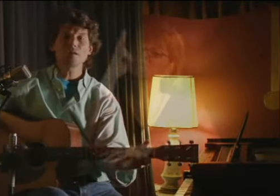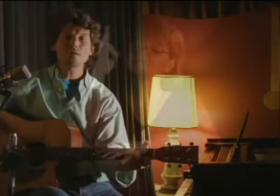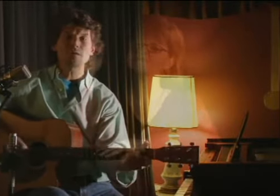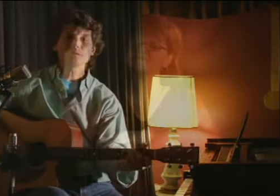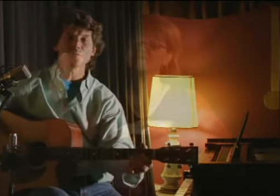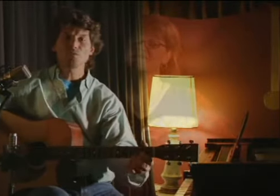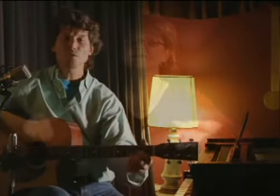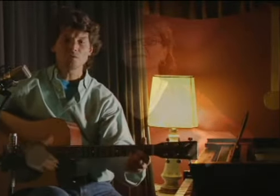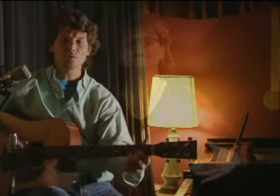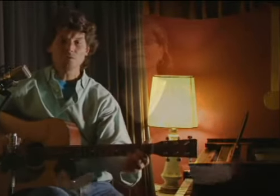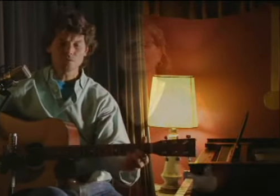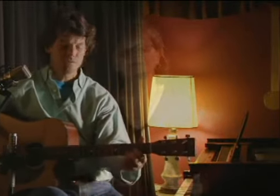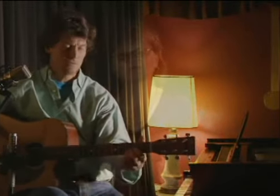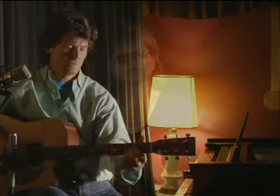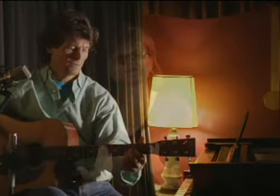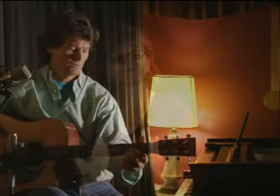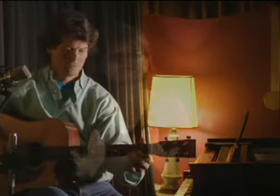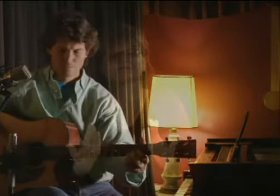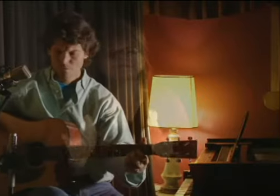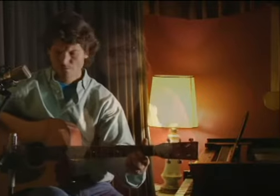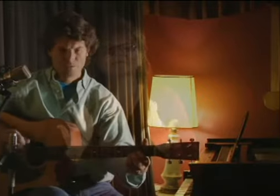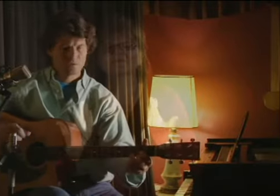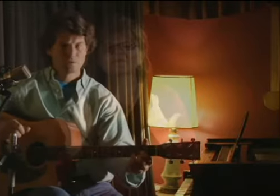our days be filled